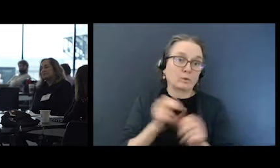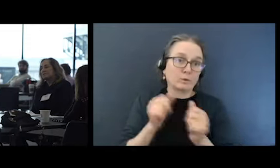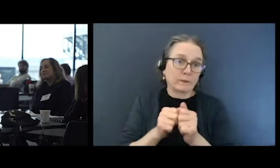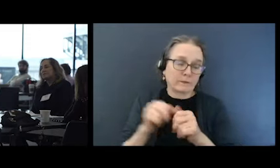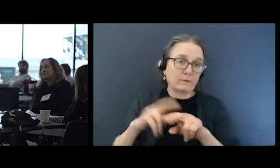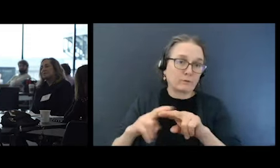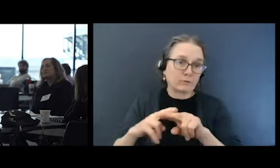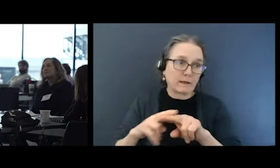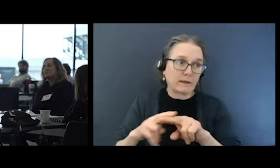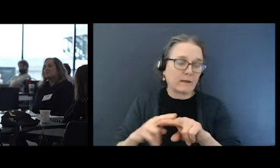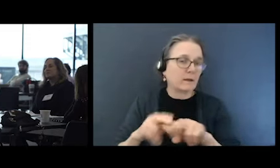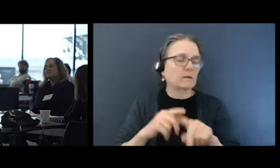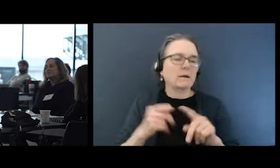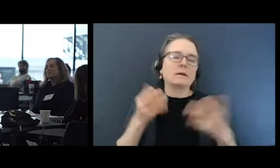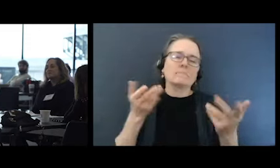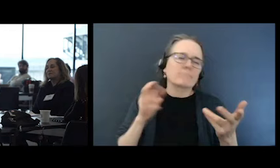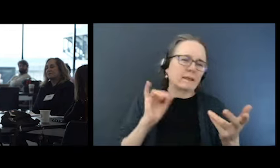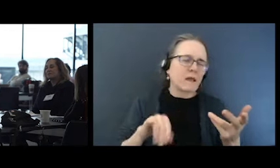it can be solved.